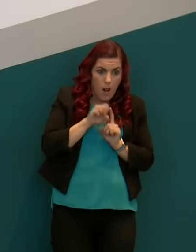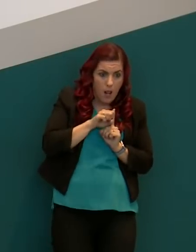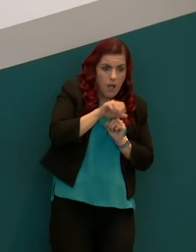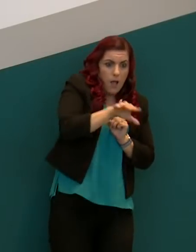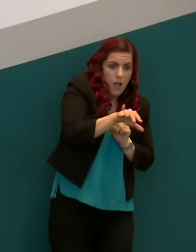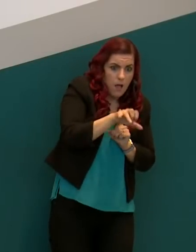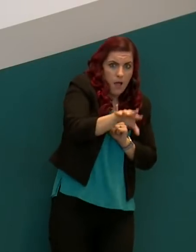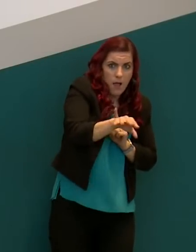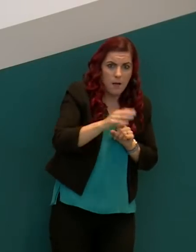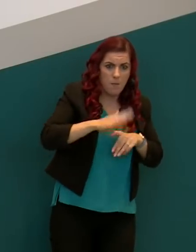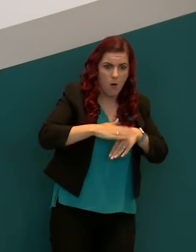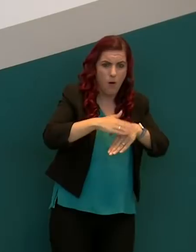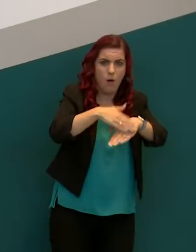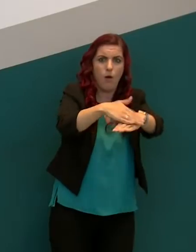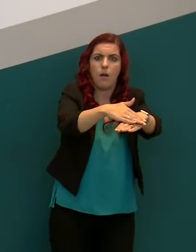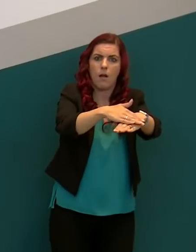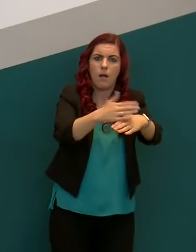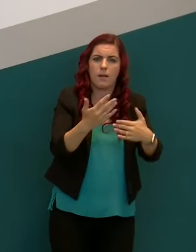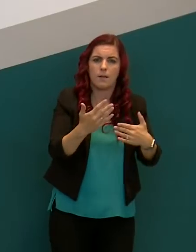further cases.